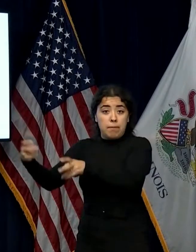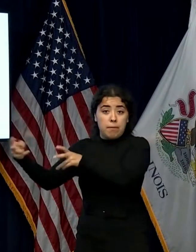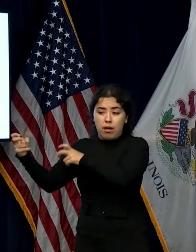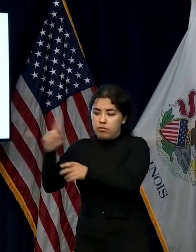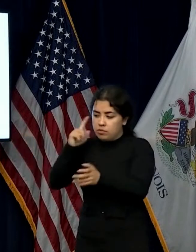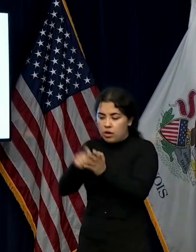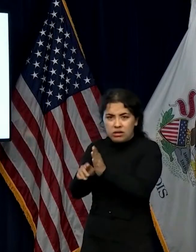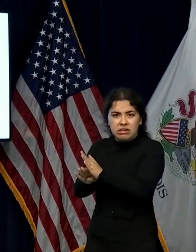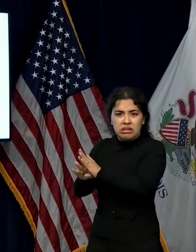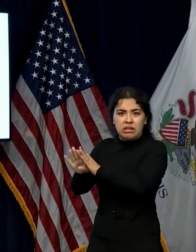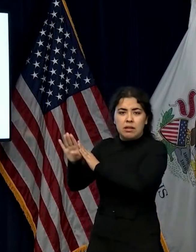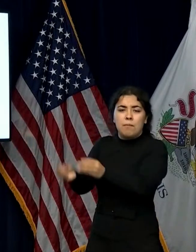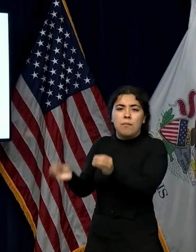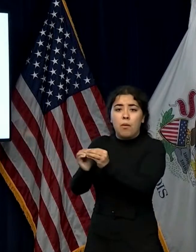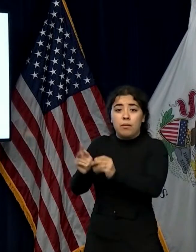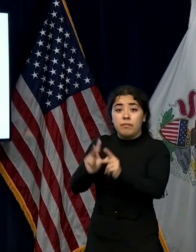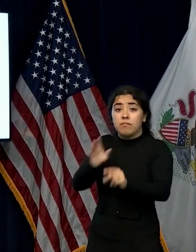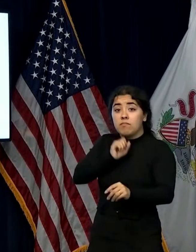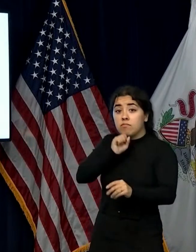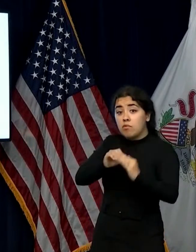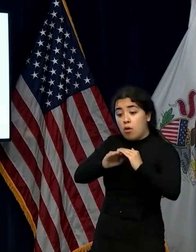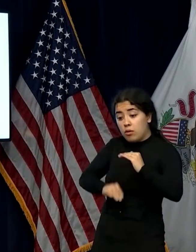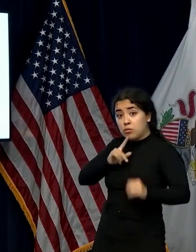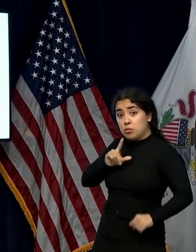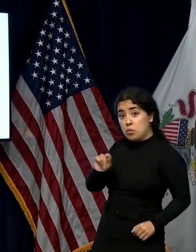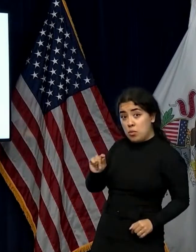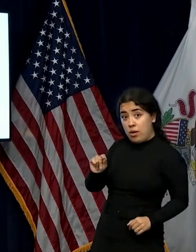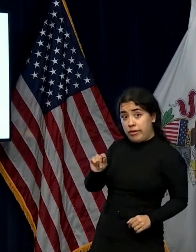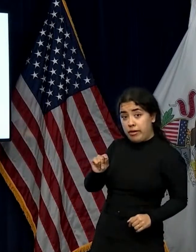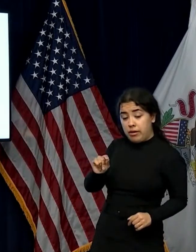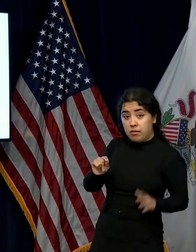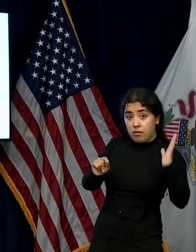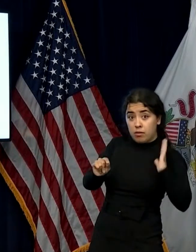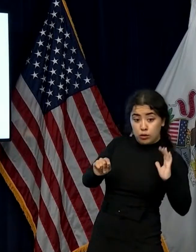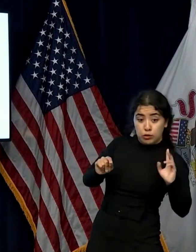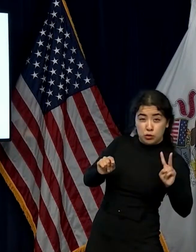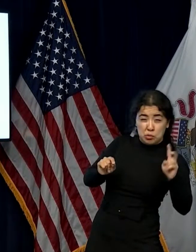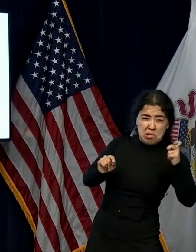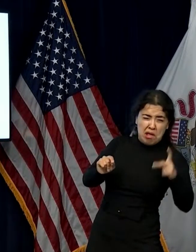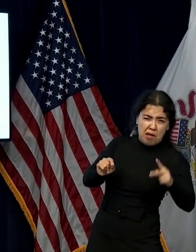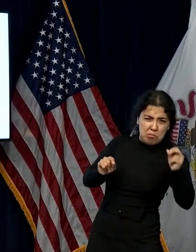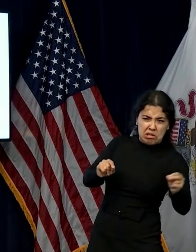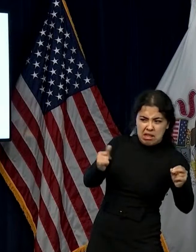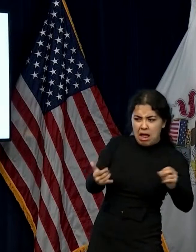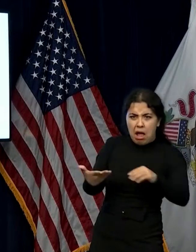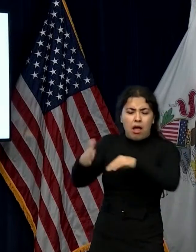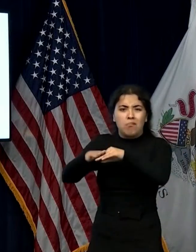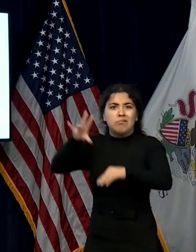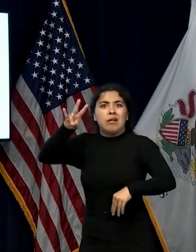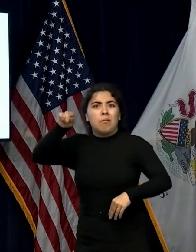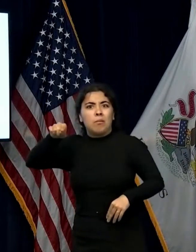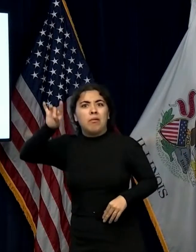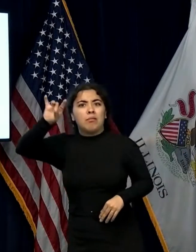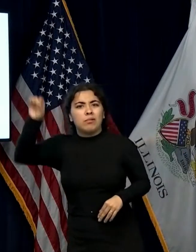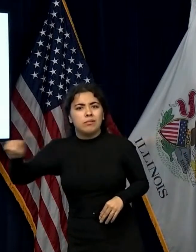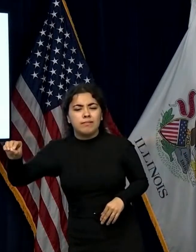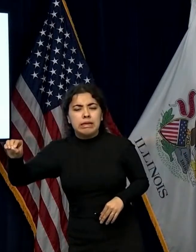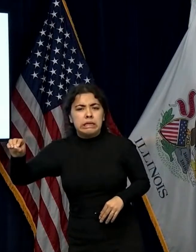those younger than 20 years old tripled from 2.5% to